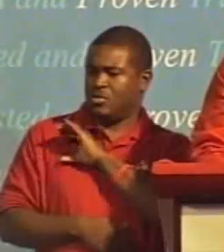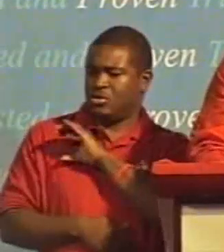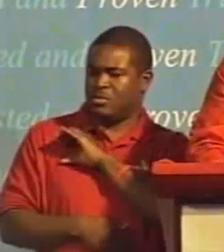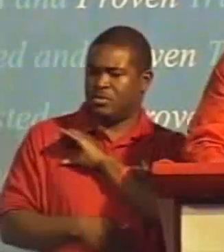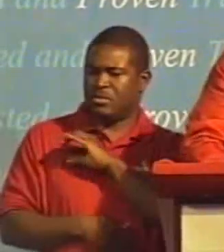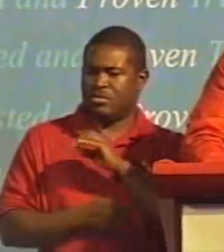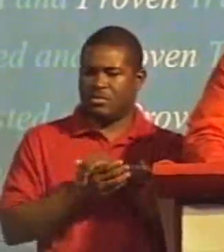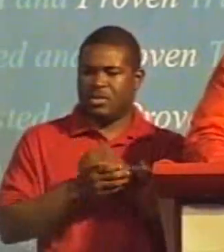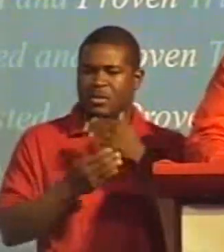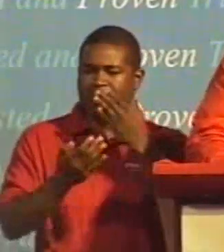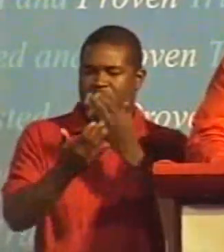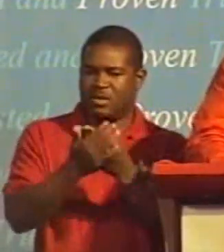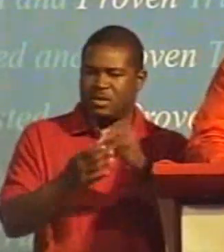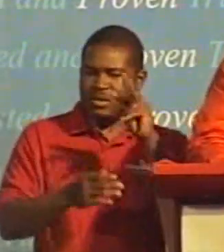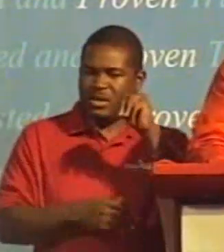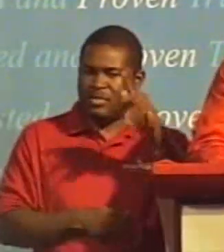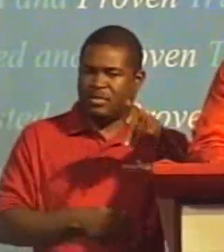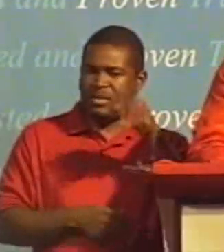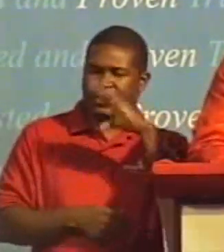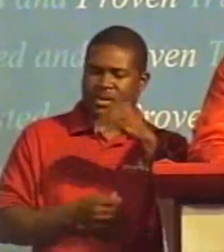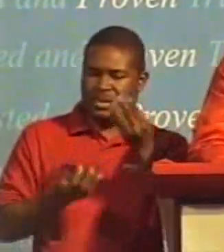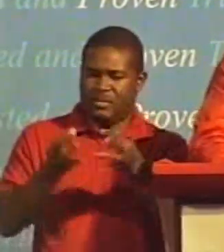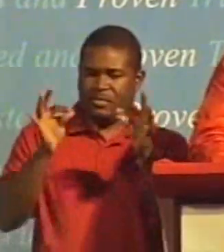important part of our delivery team.